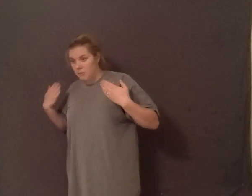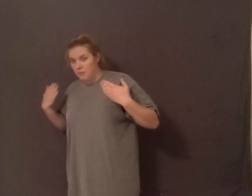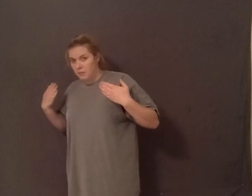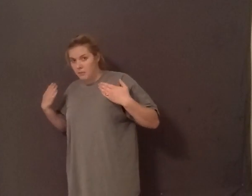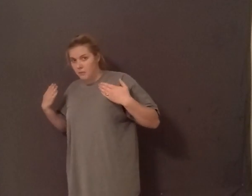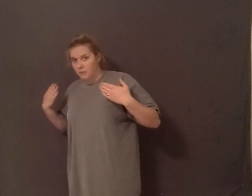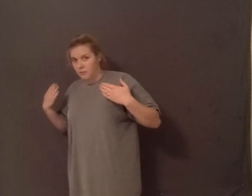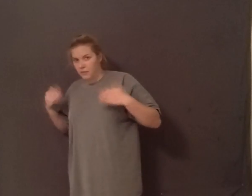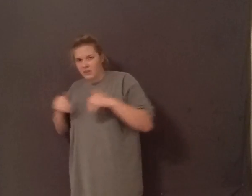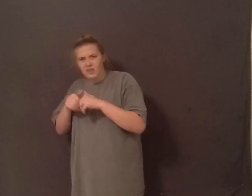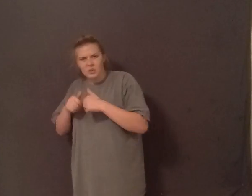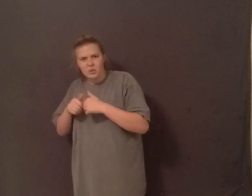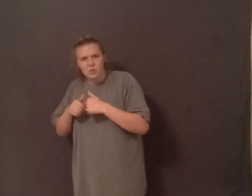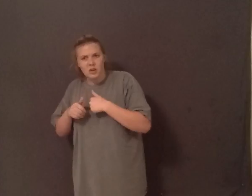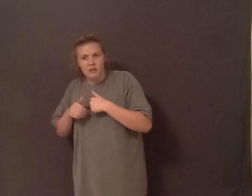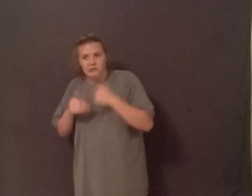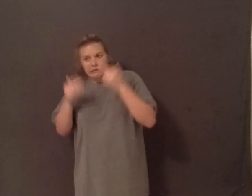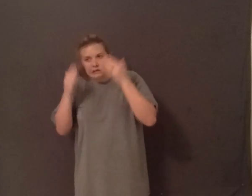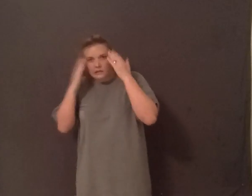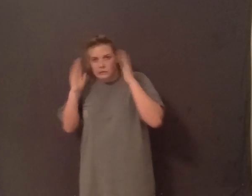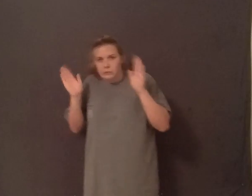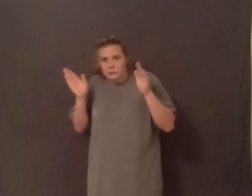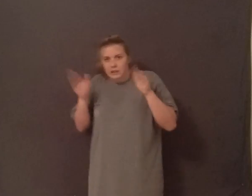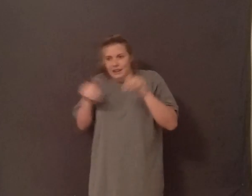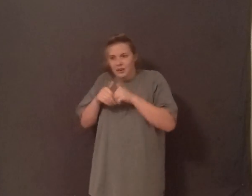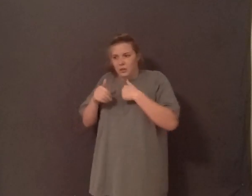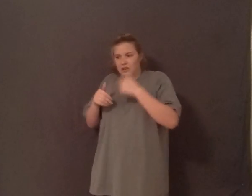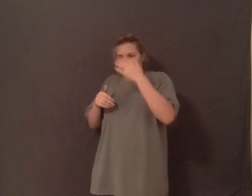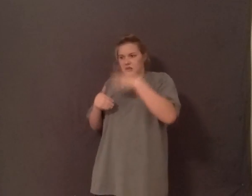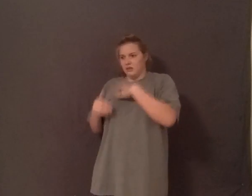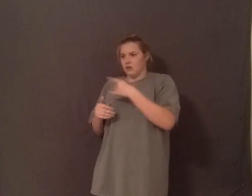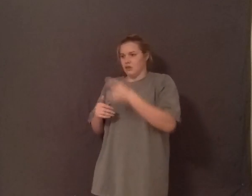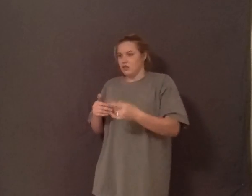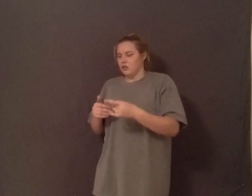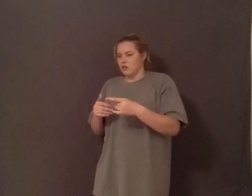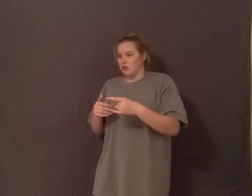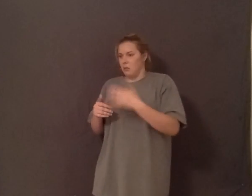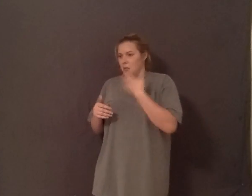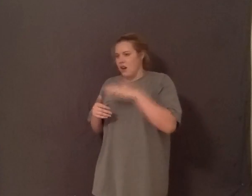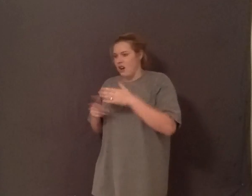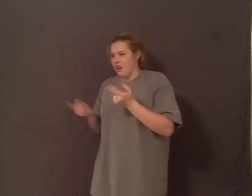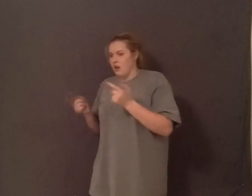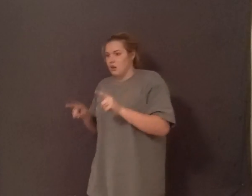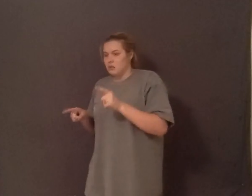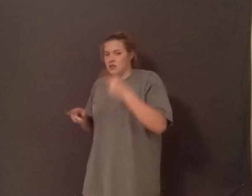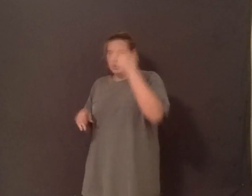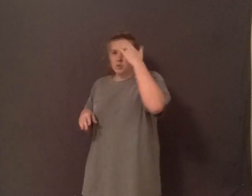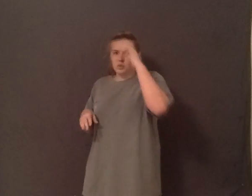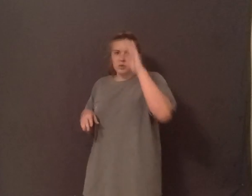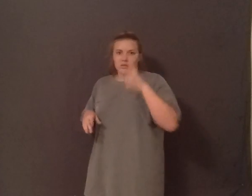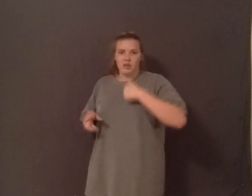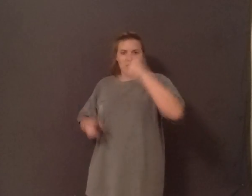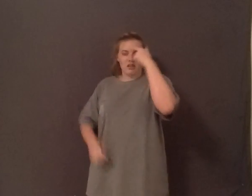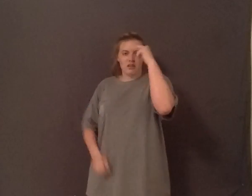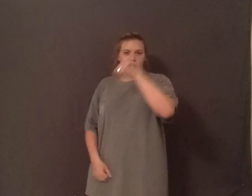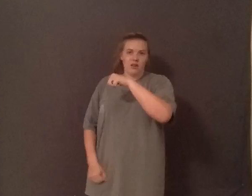I know? I've never had it before. How do I know I would like it? How do I know bad things won't come of it? Can I think of any examples or bad effects